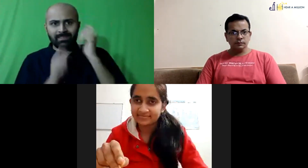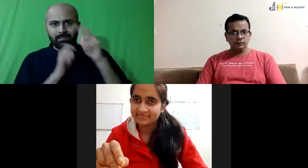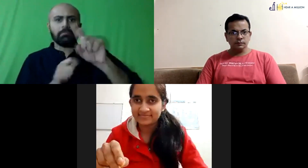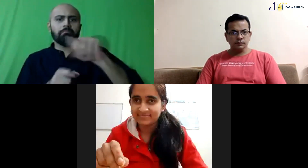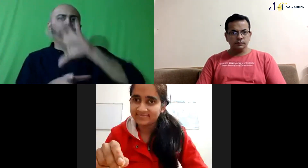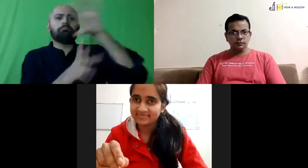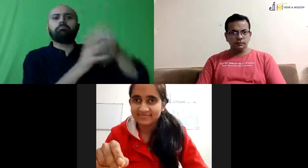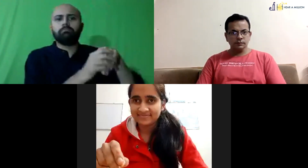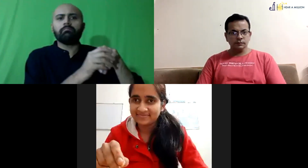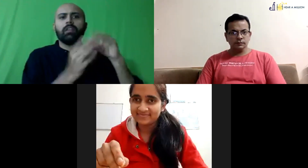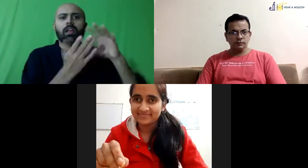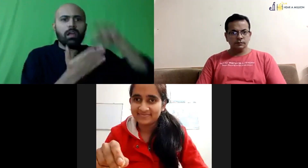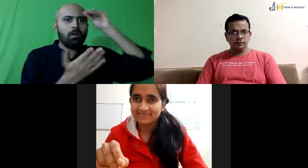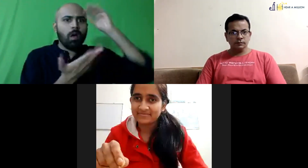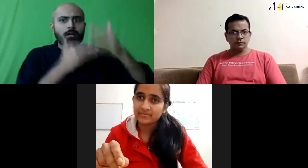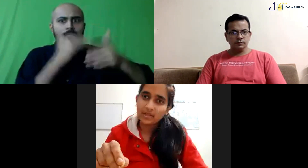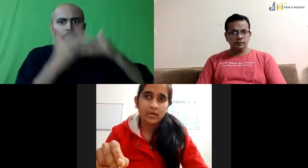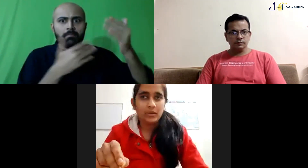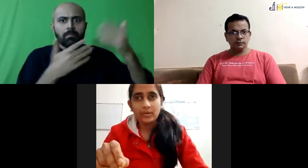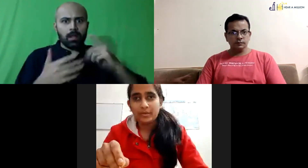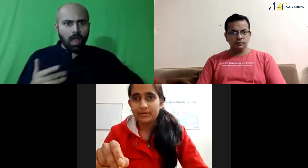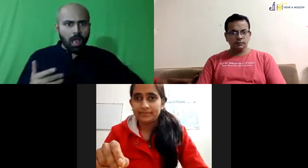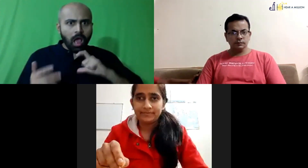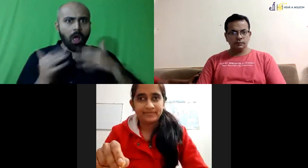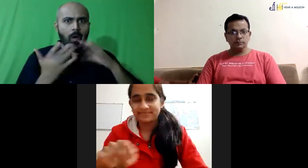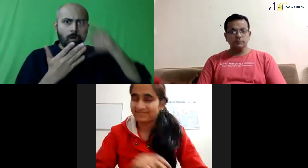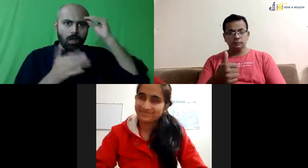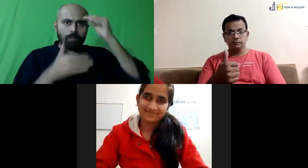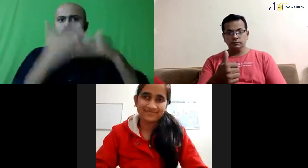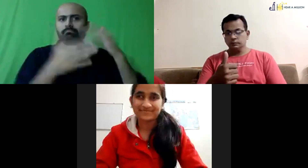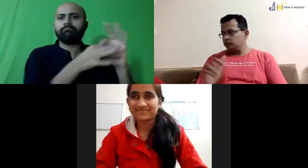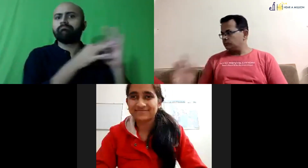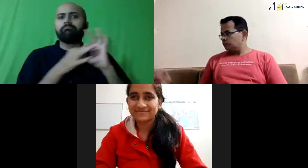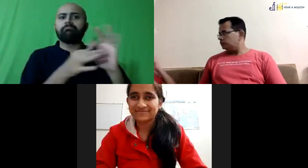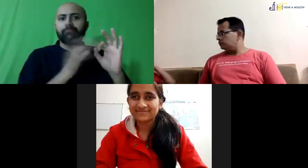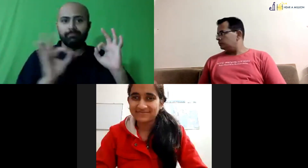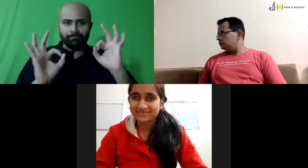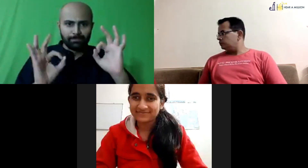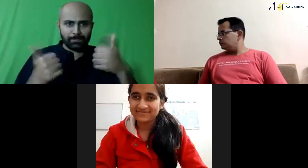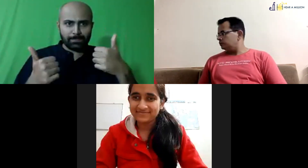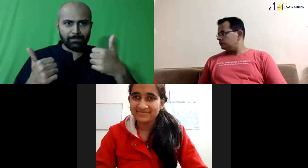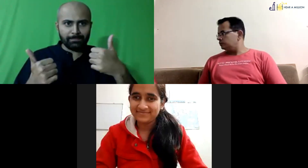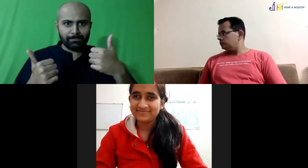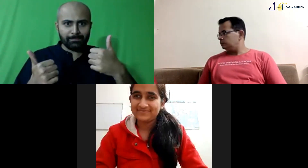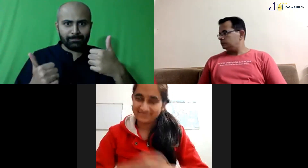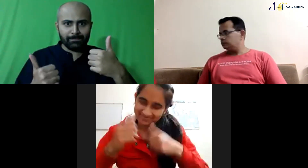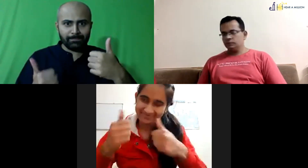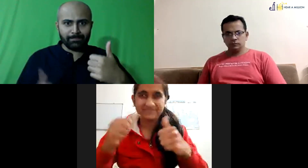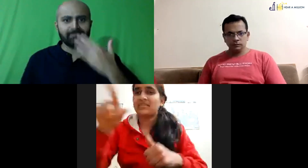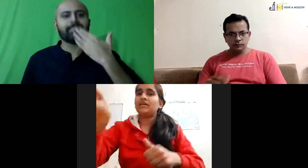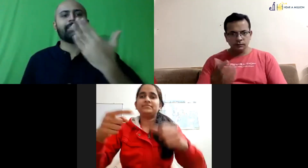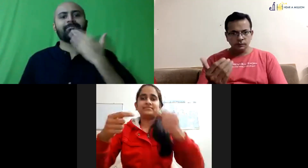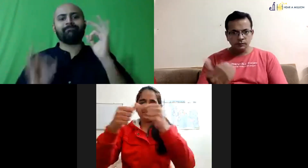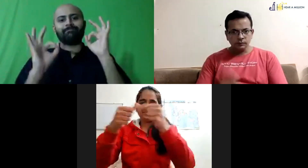set up the WhatsApp group. You can connect with Ravneet, and if you would like to know, you would want to gain some